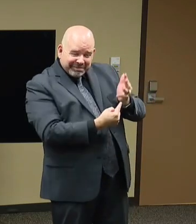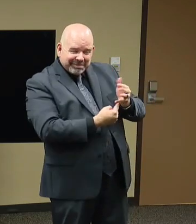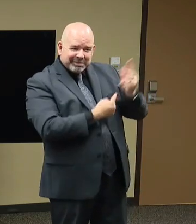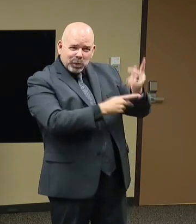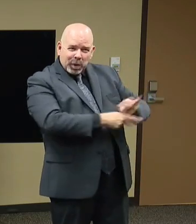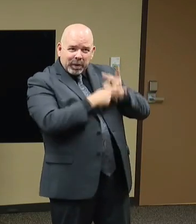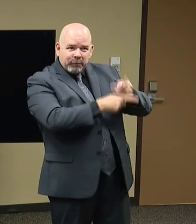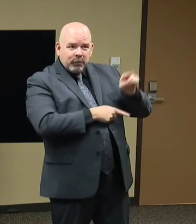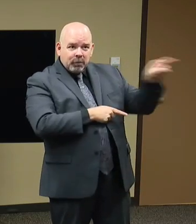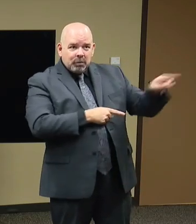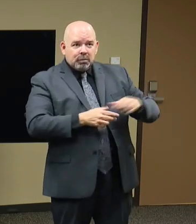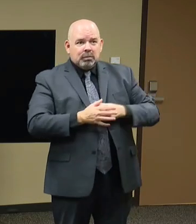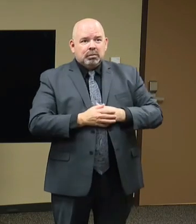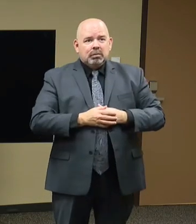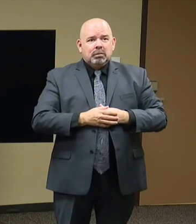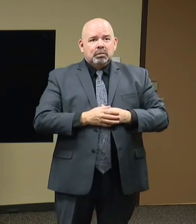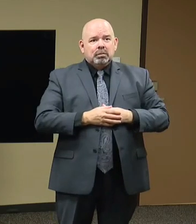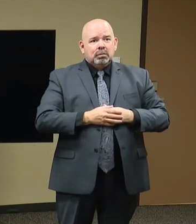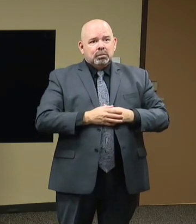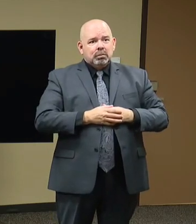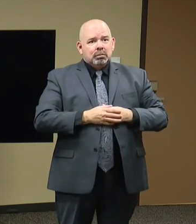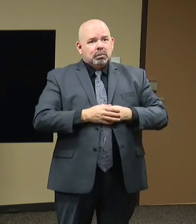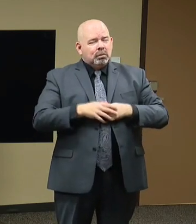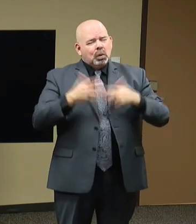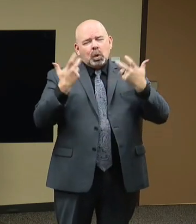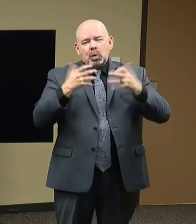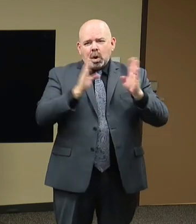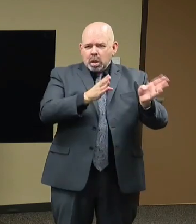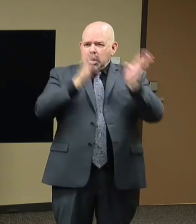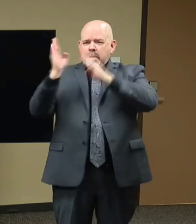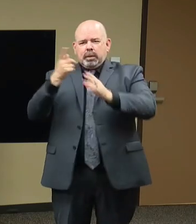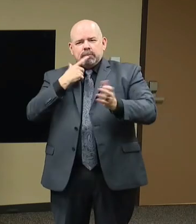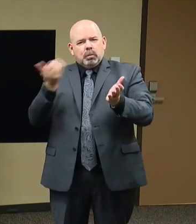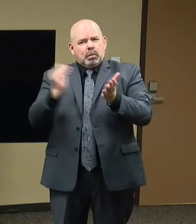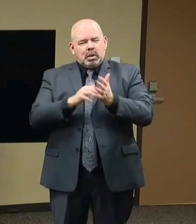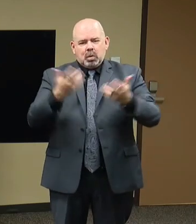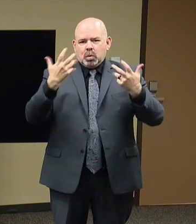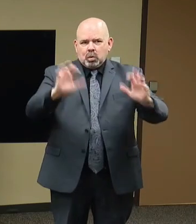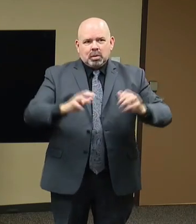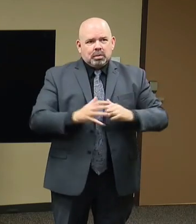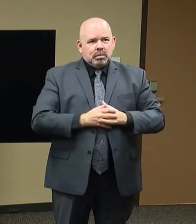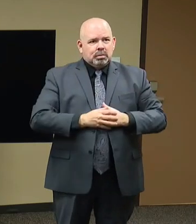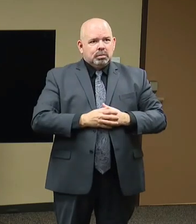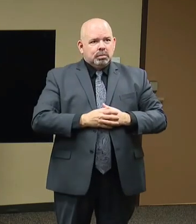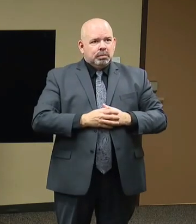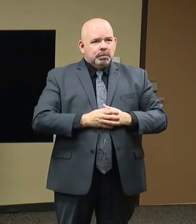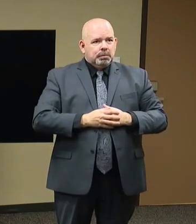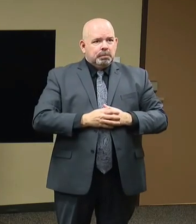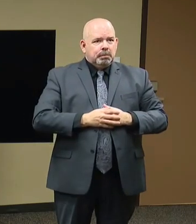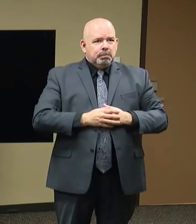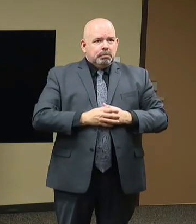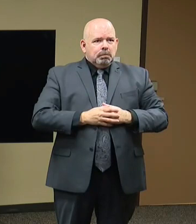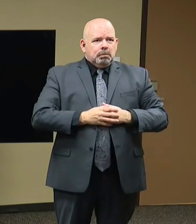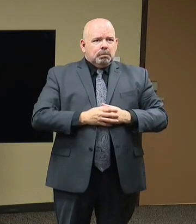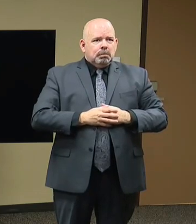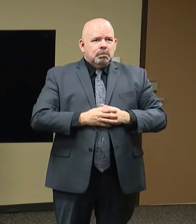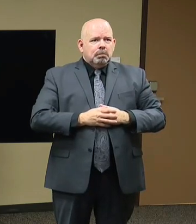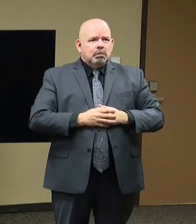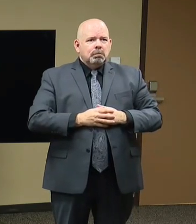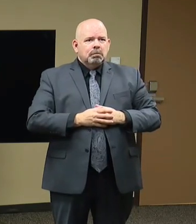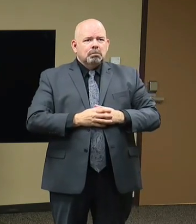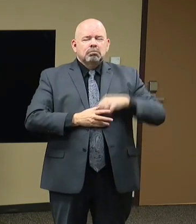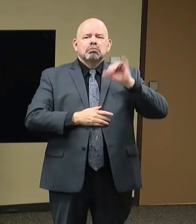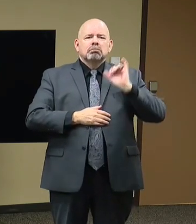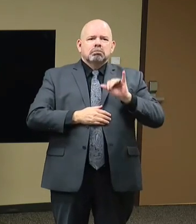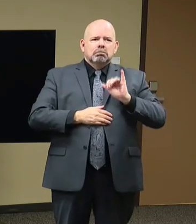red, we're going to get down to yellow and green together. Have y'all had any conversations with the governor? I know he tweeted out earlier this week that